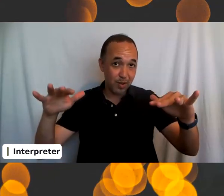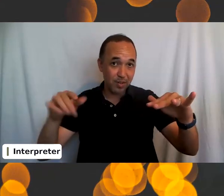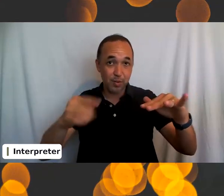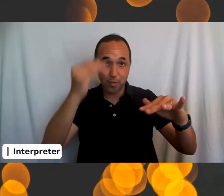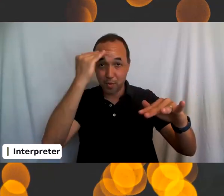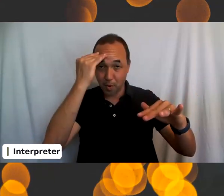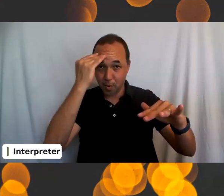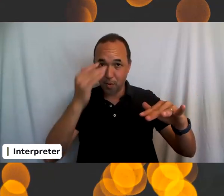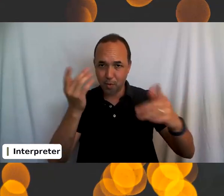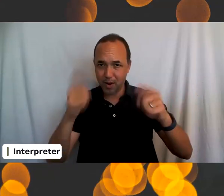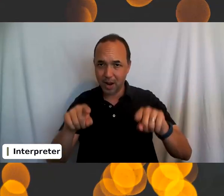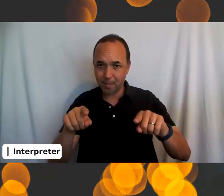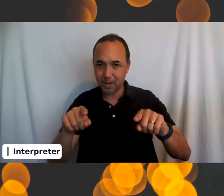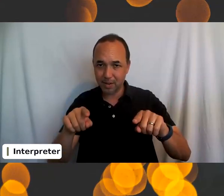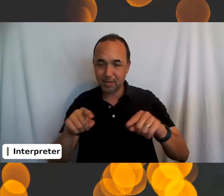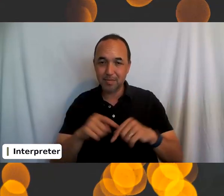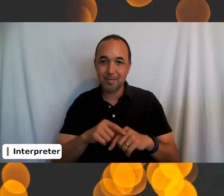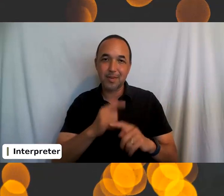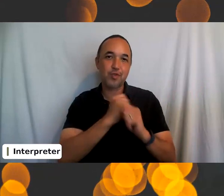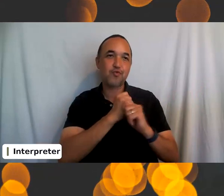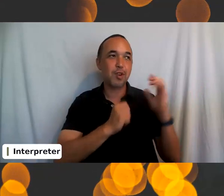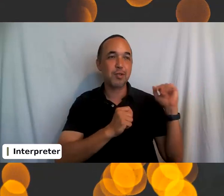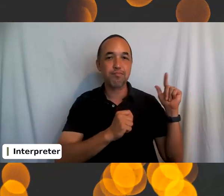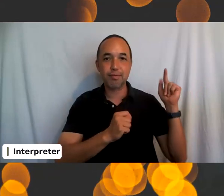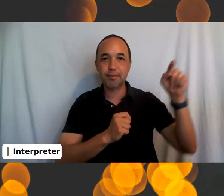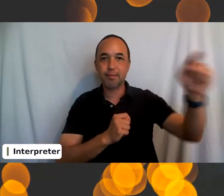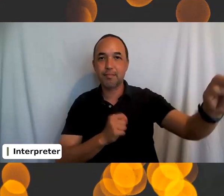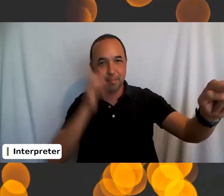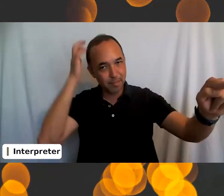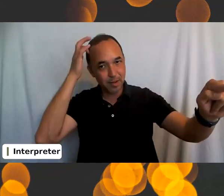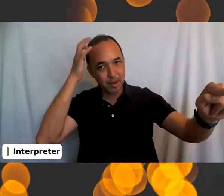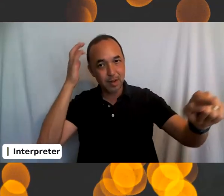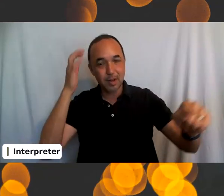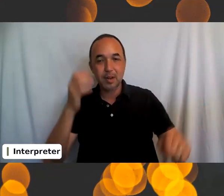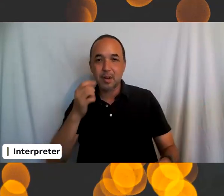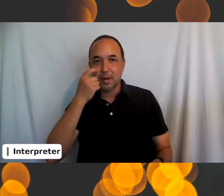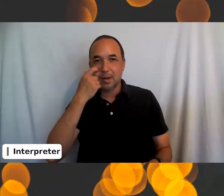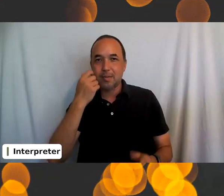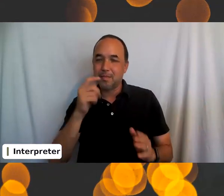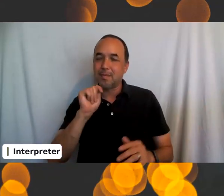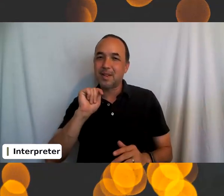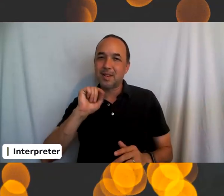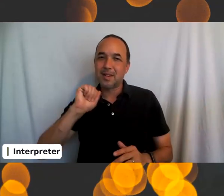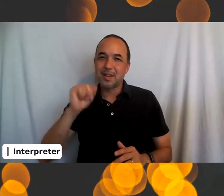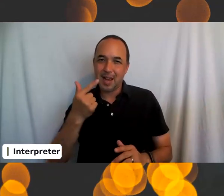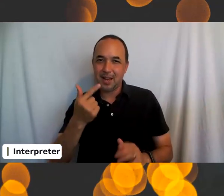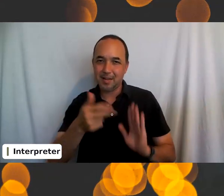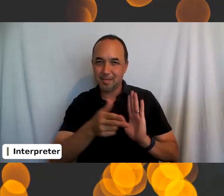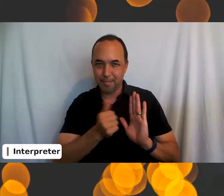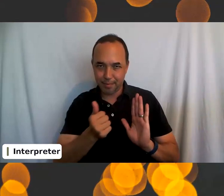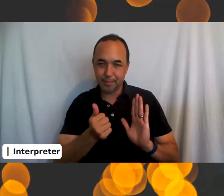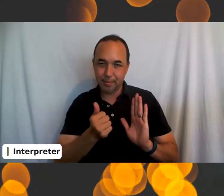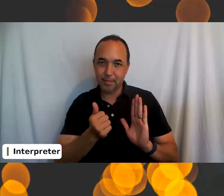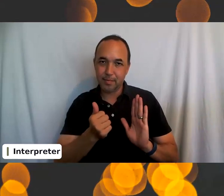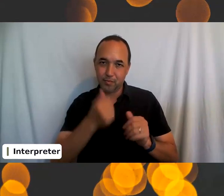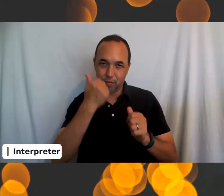by, someone's stomach rumbles, anything like that, tag it. So because you think you'll remember, you won't remember. You'll be listening to audio later. You